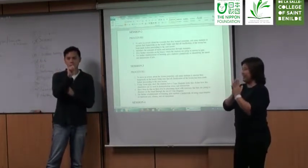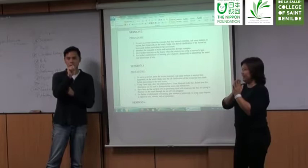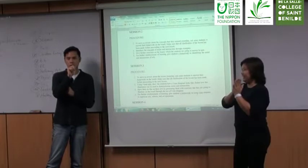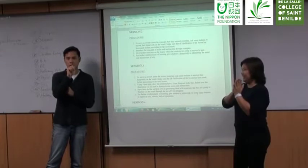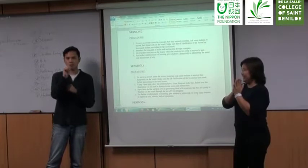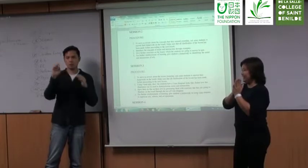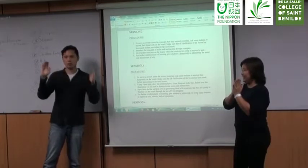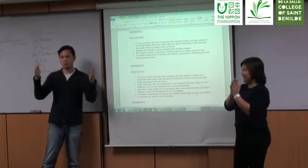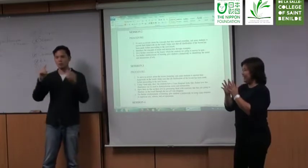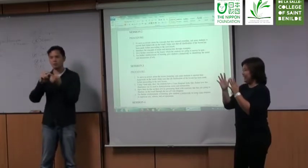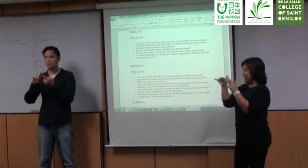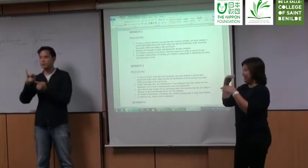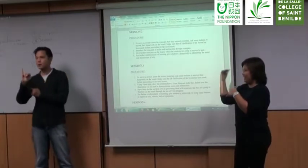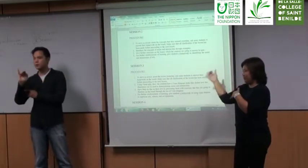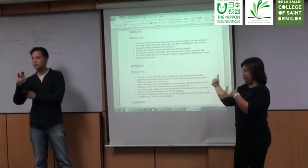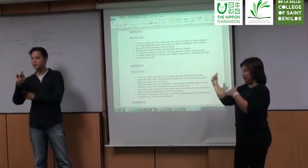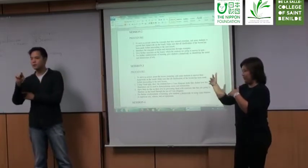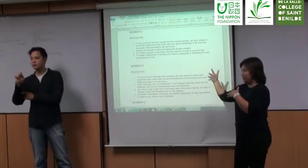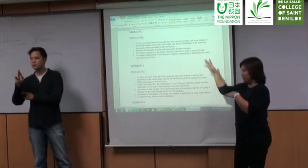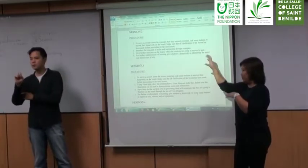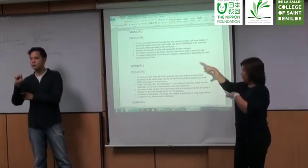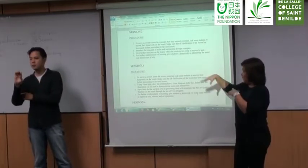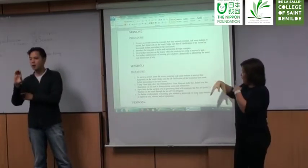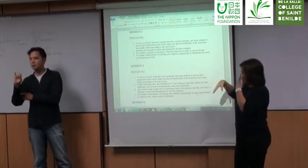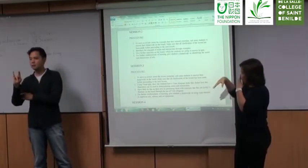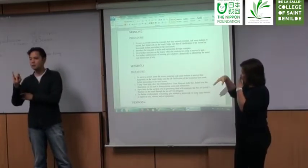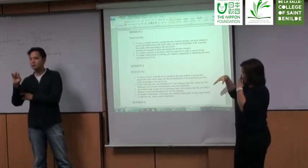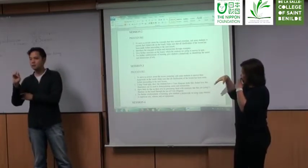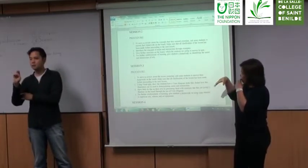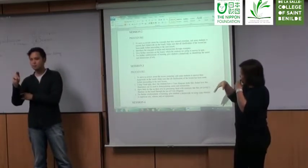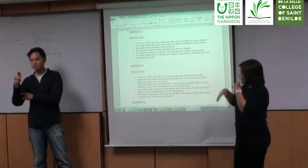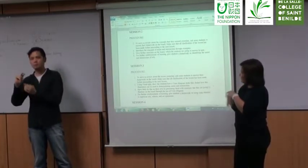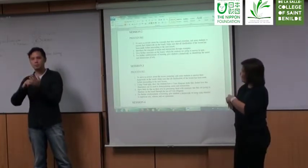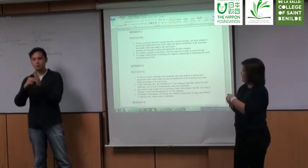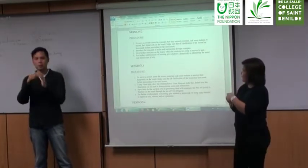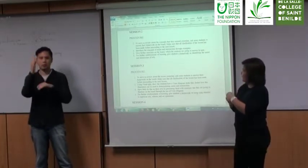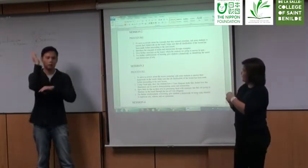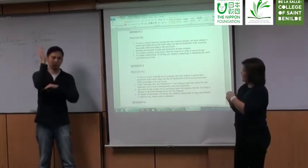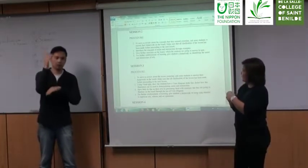And then, again, proper lecture problem.